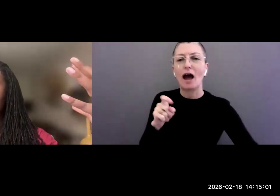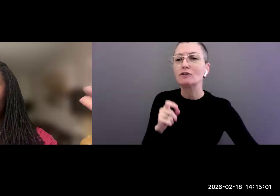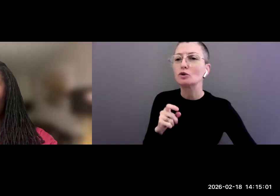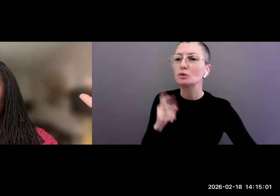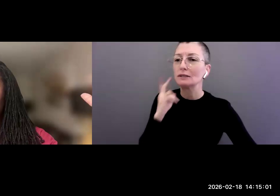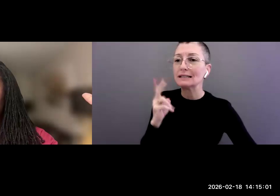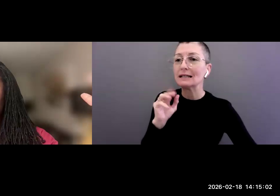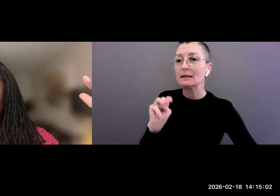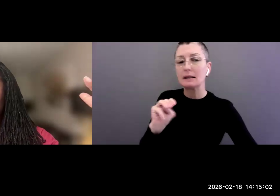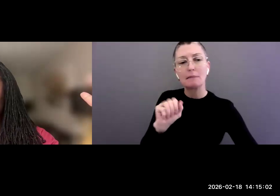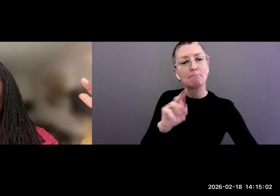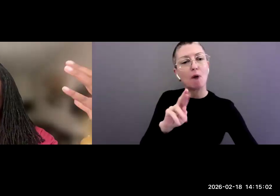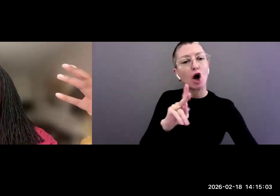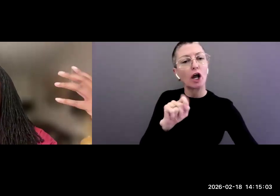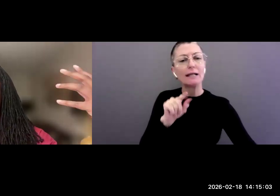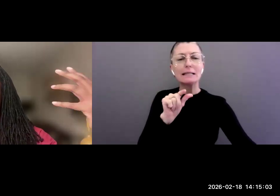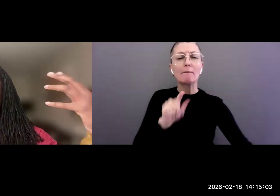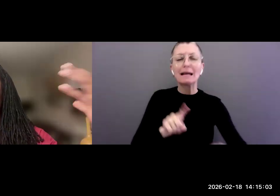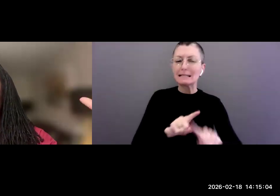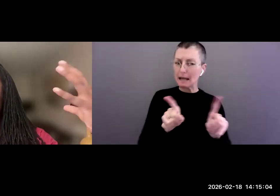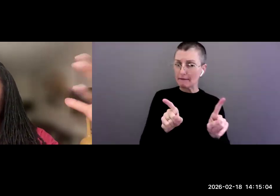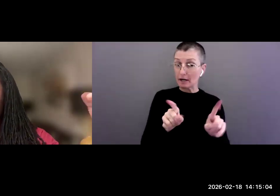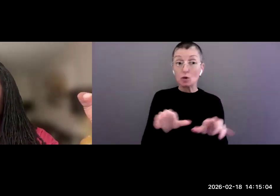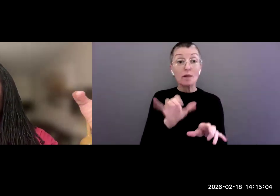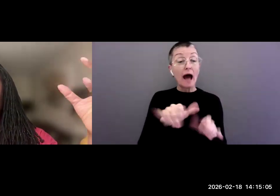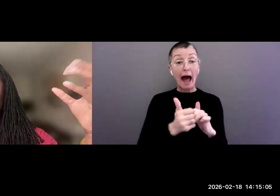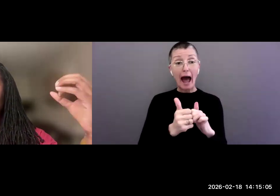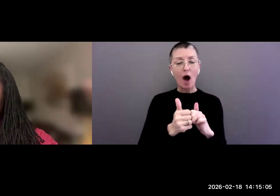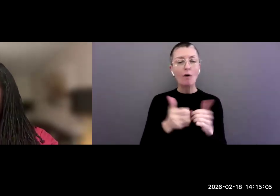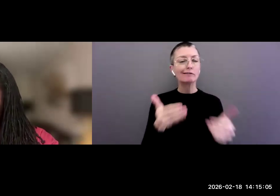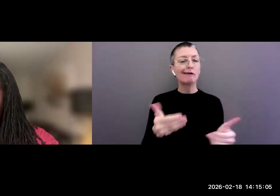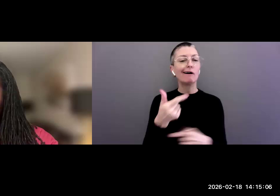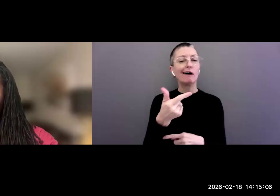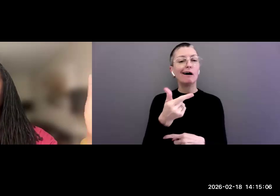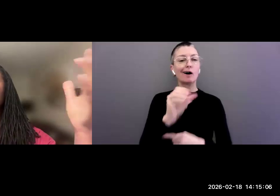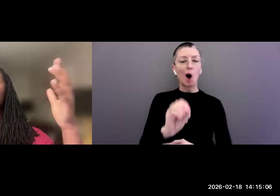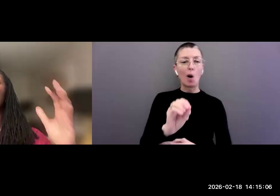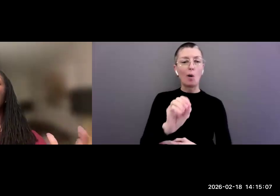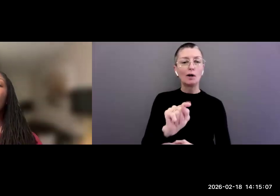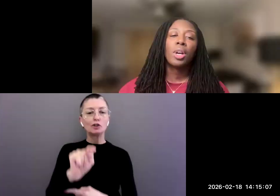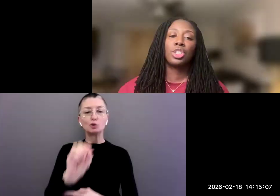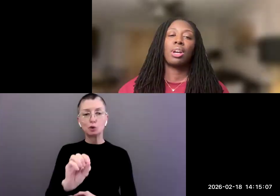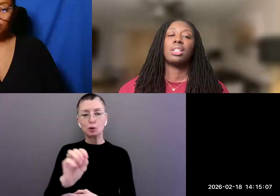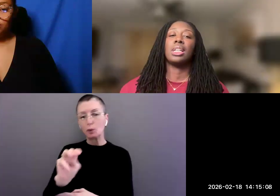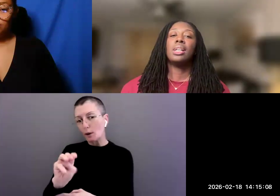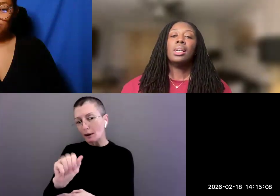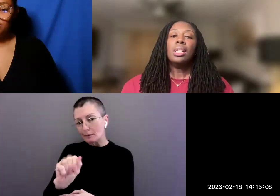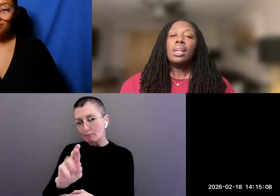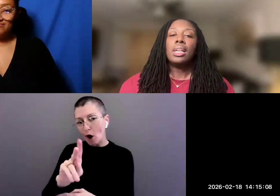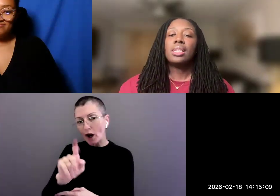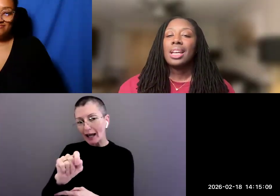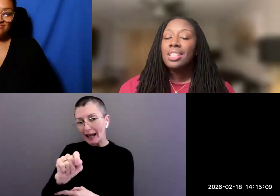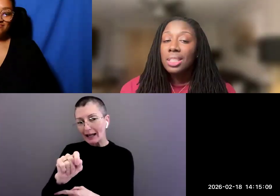market much differently. And so we do that with a go-to-market strategy. So a go-to-market